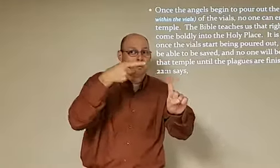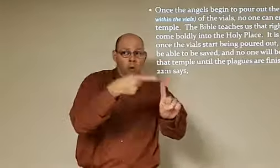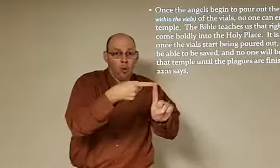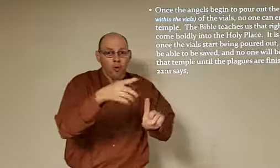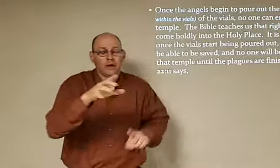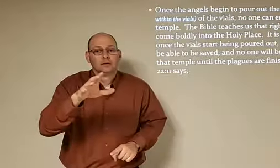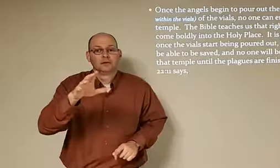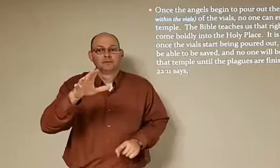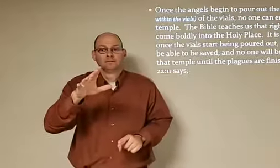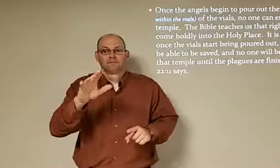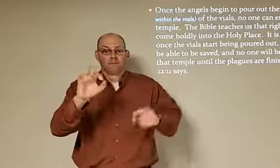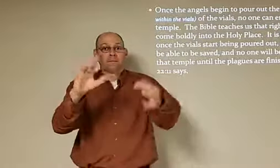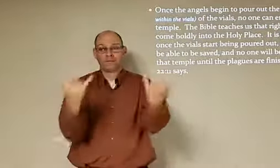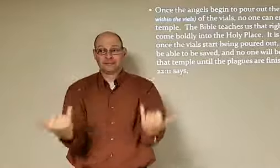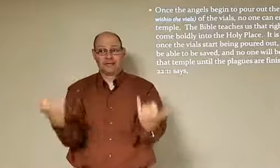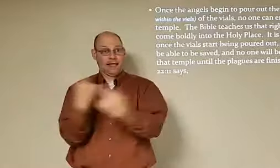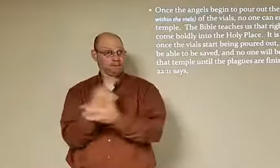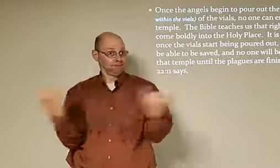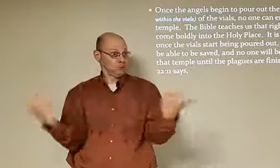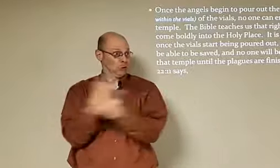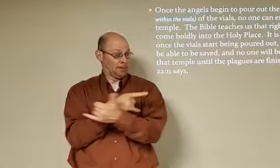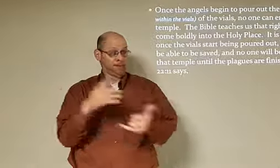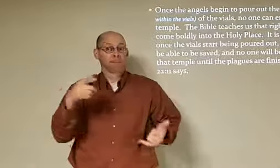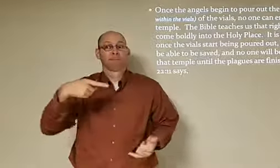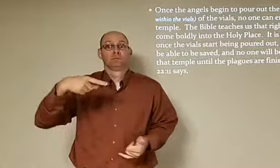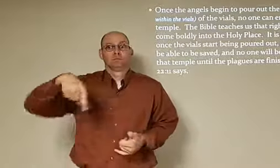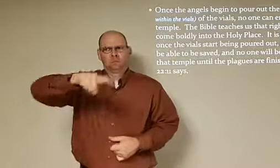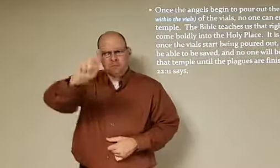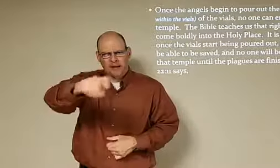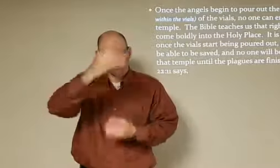. The point may be made here . And let me give you an example. Like, as of today,